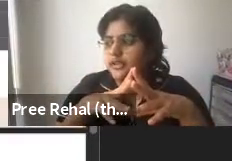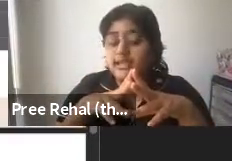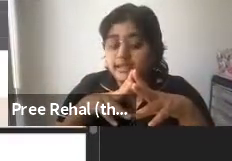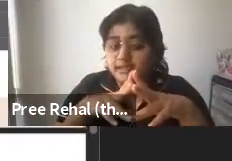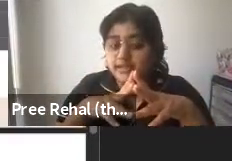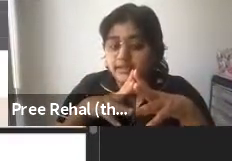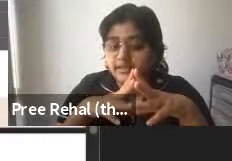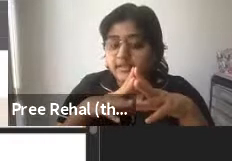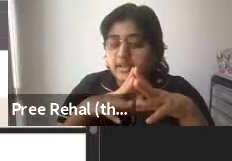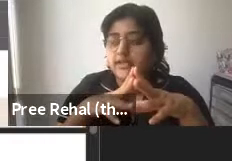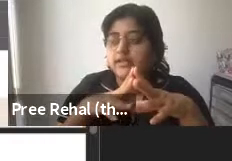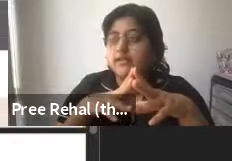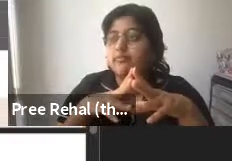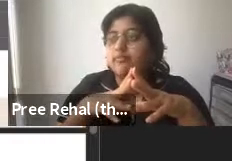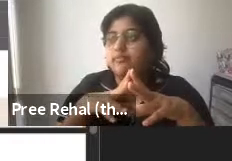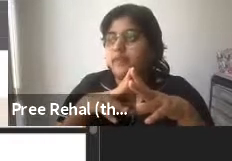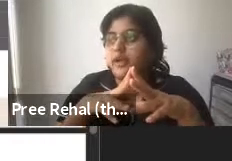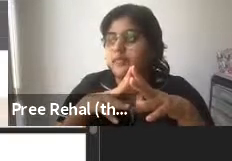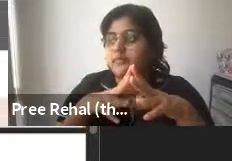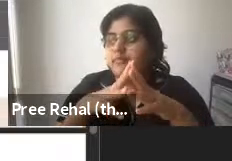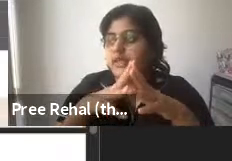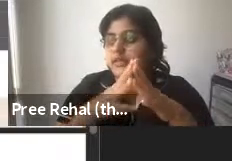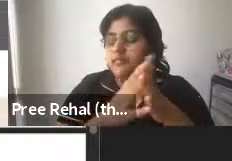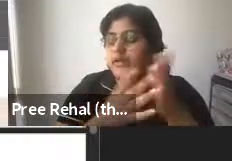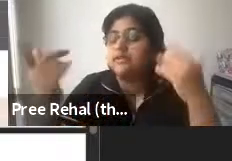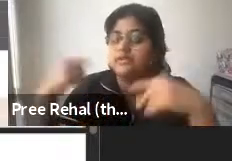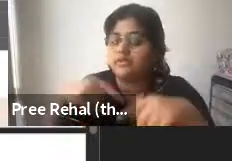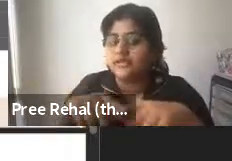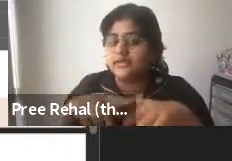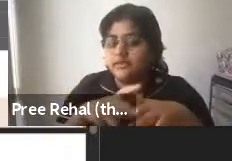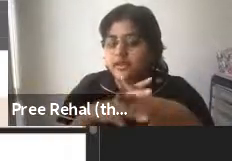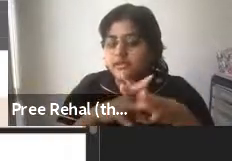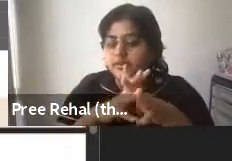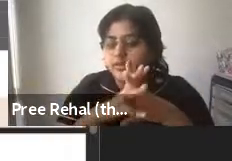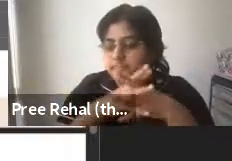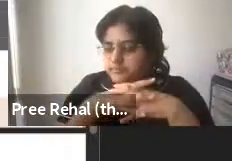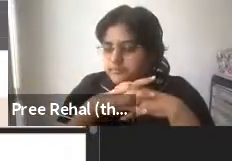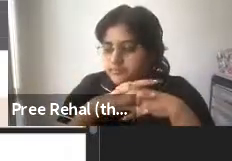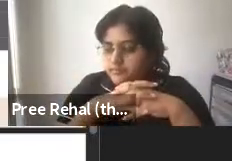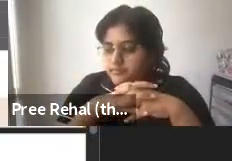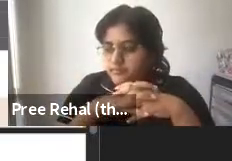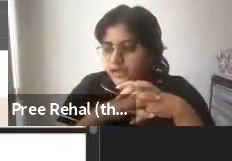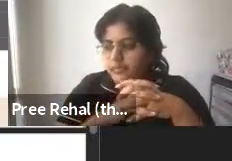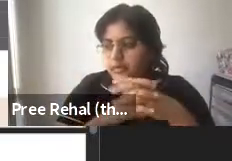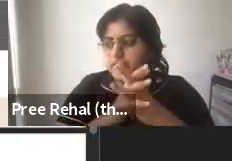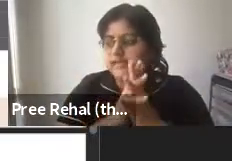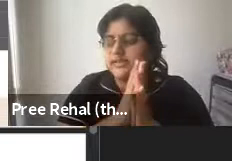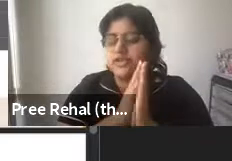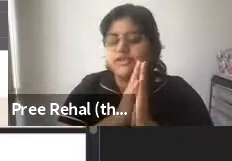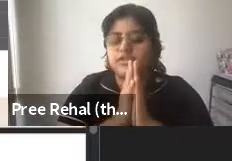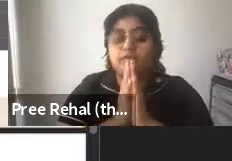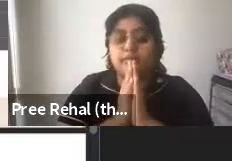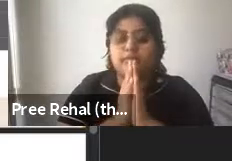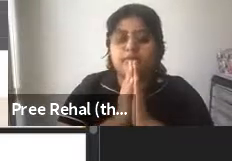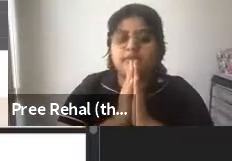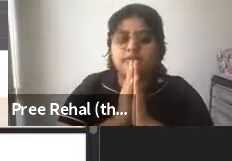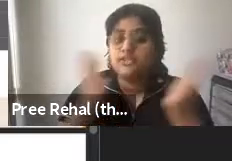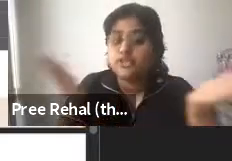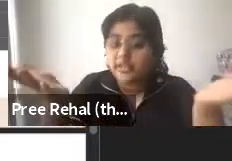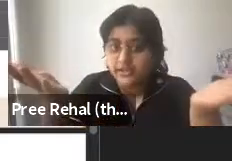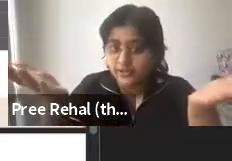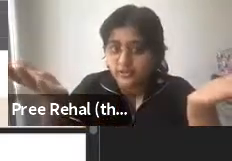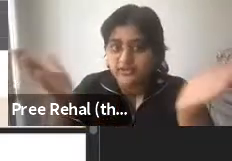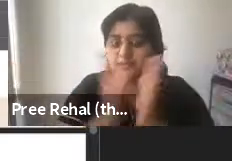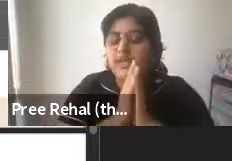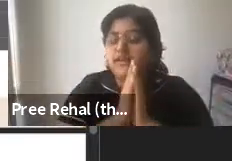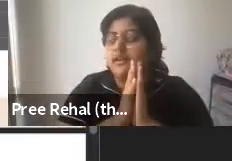and I hated it. And that's how I ended up back in university for grad school upon the suggestion of one of my profs,